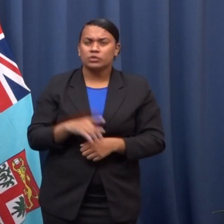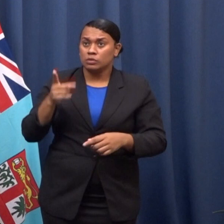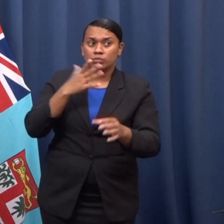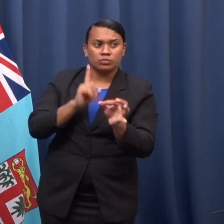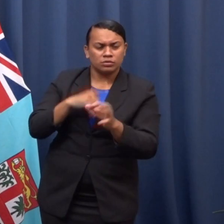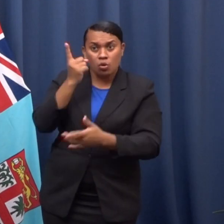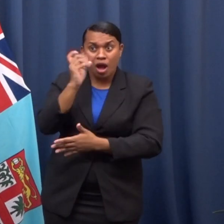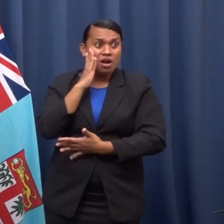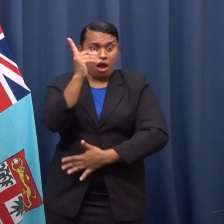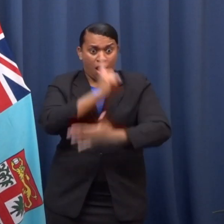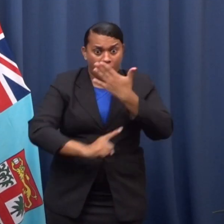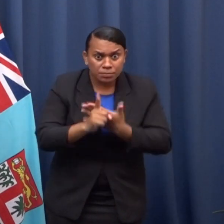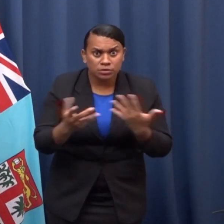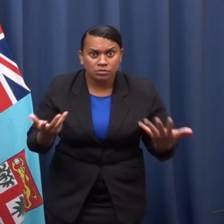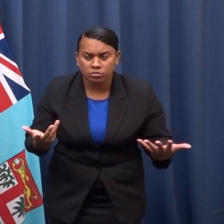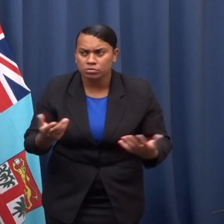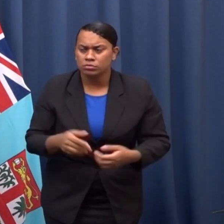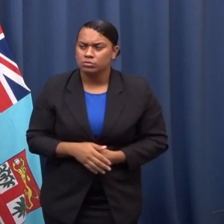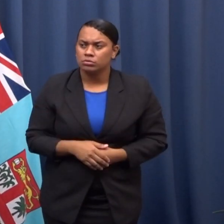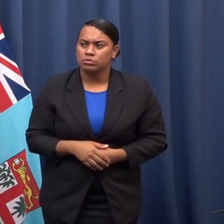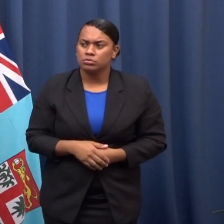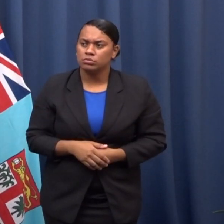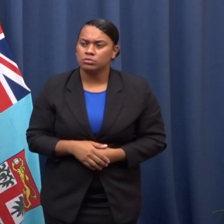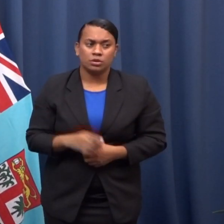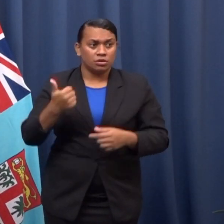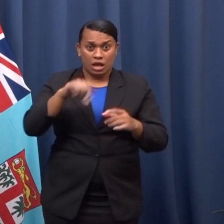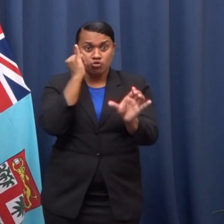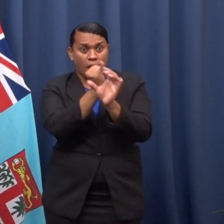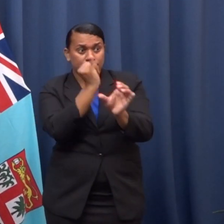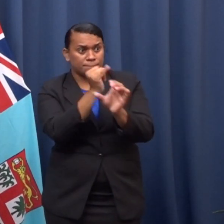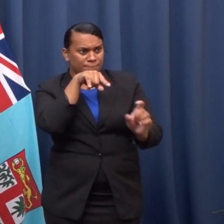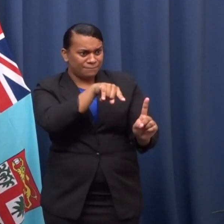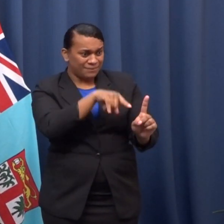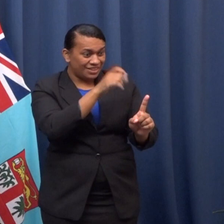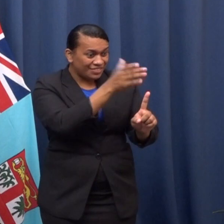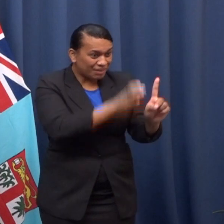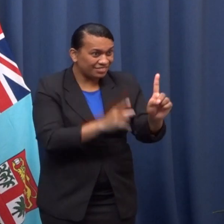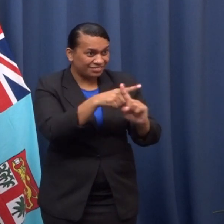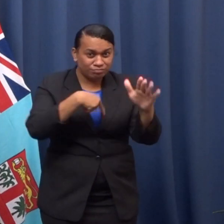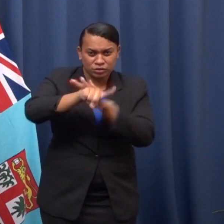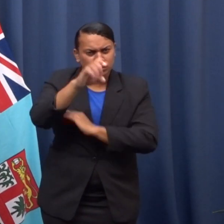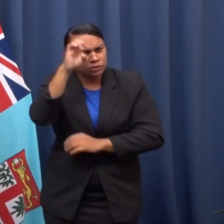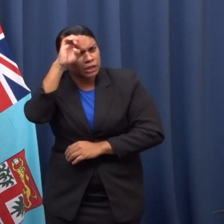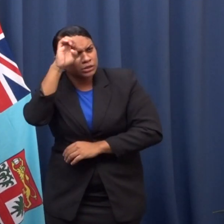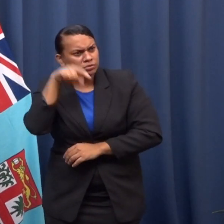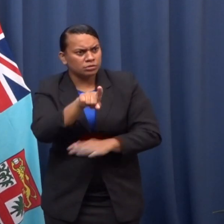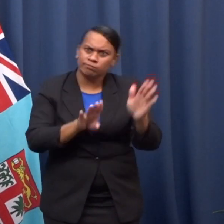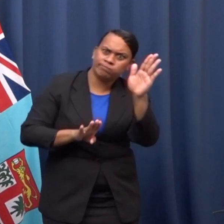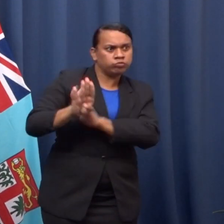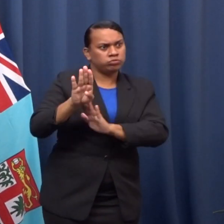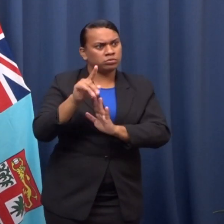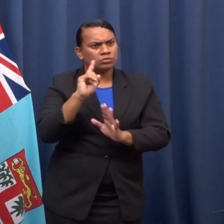this, the criminal rates is expected to spike up. What are the operational plan that police is undergoing to make sure that people